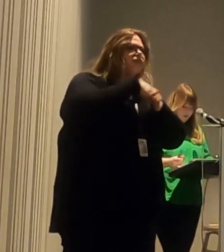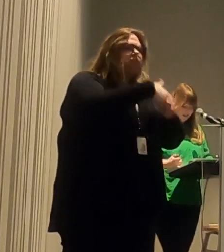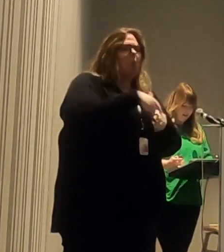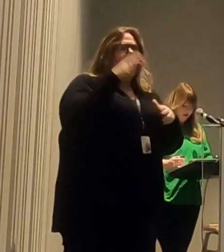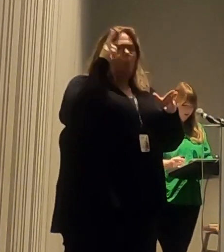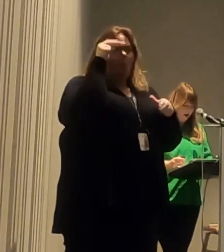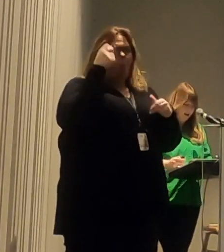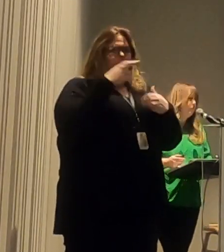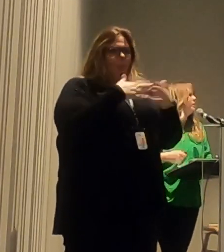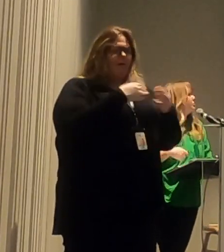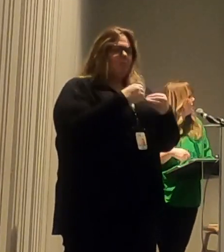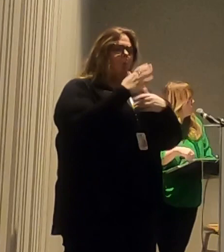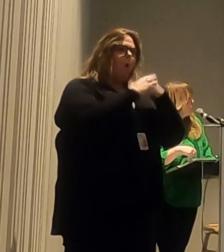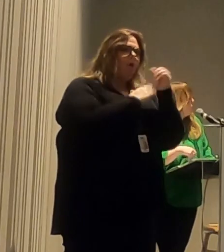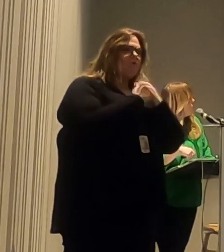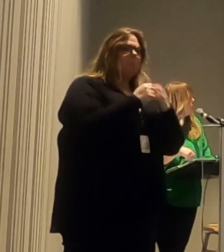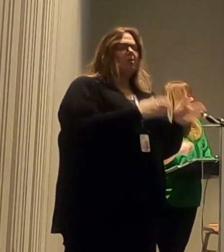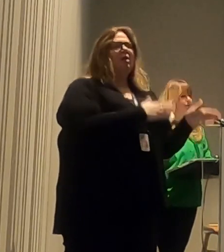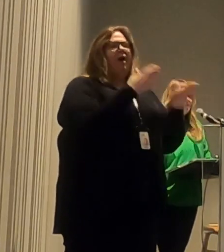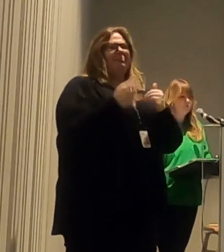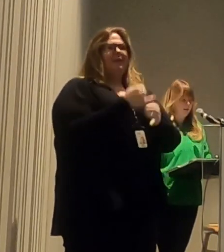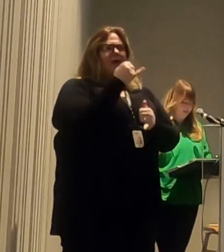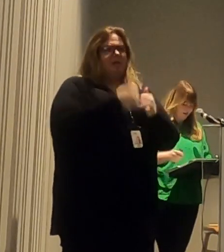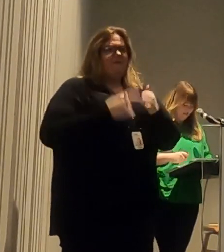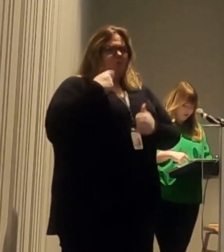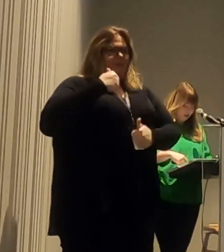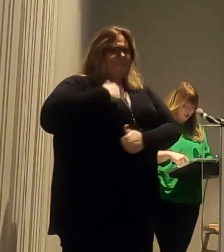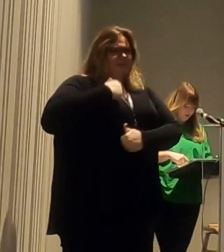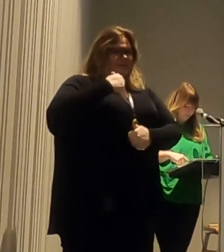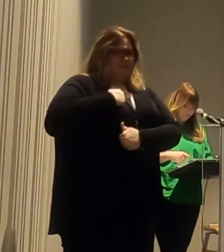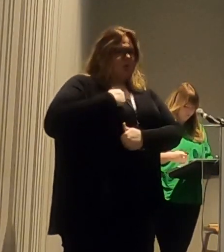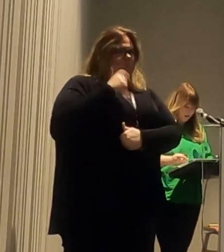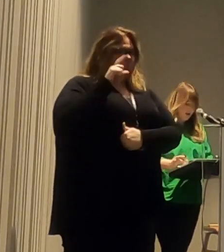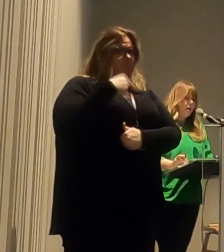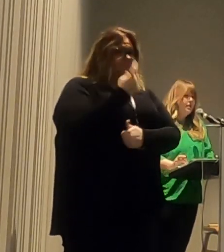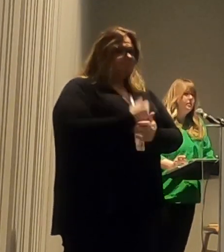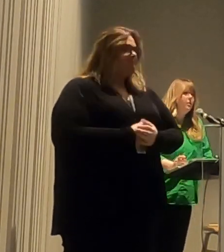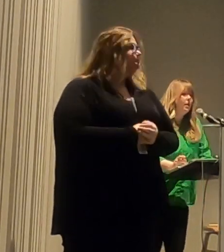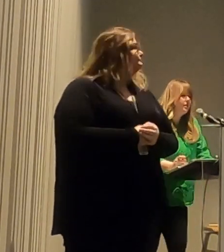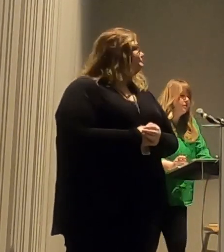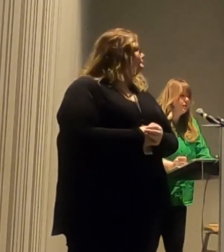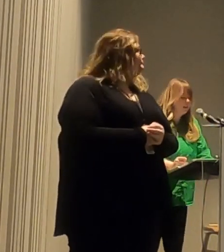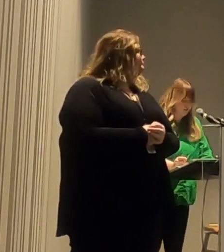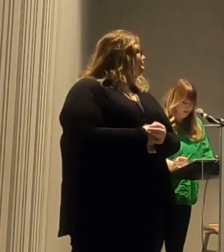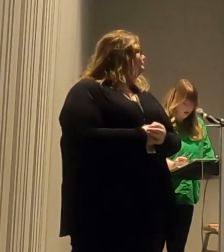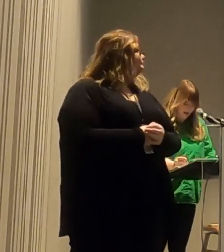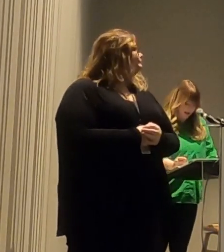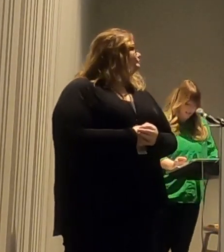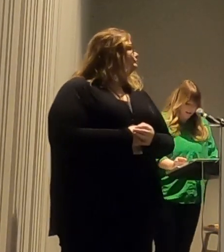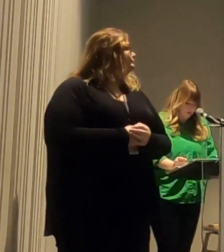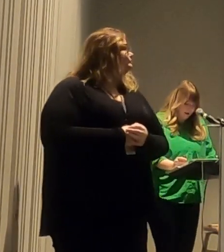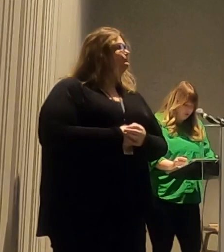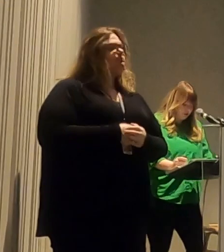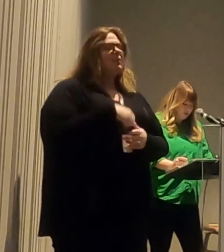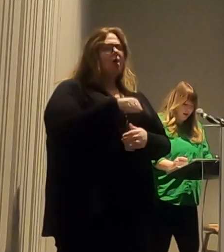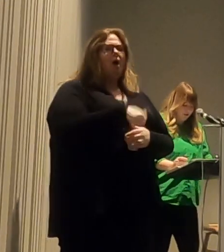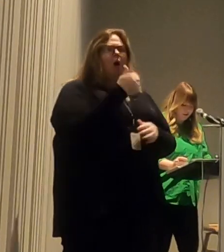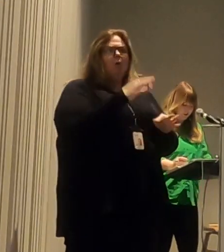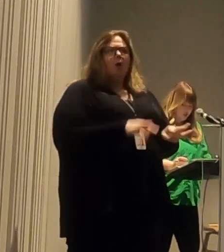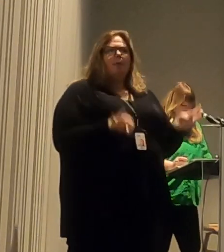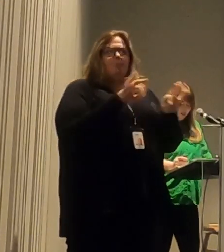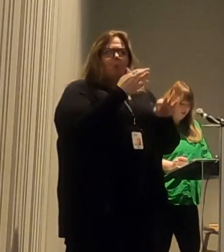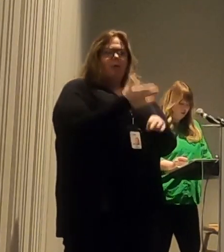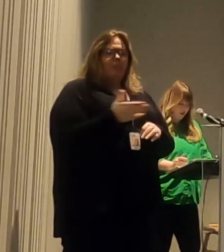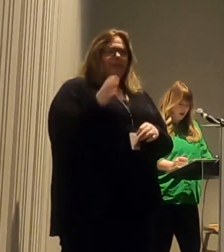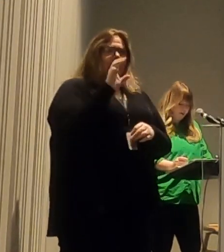lastly is the military wear, which was worn for military ventures. So another significant thing is that the Manchu